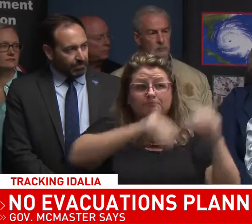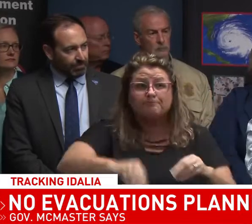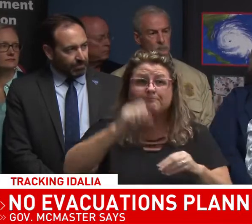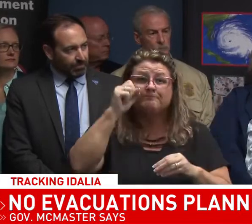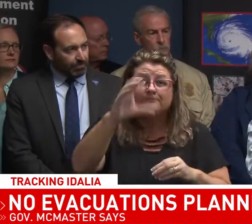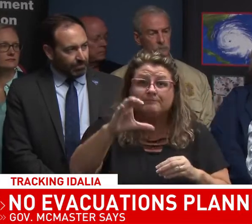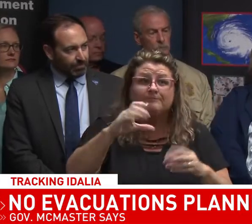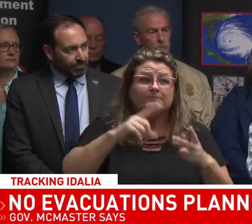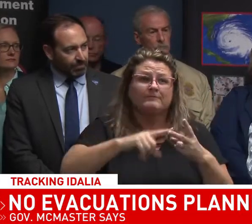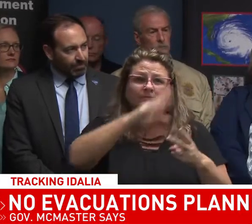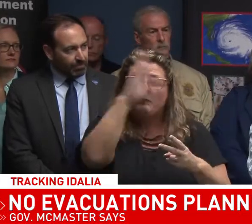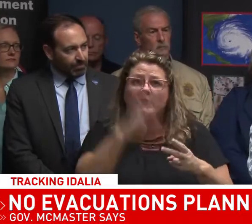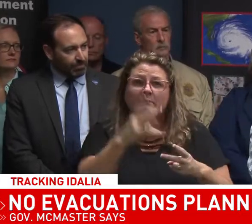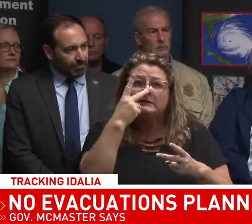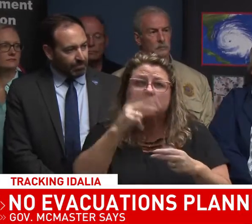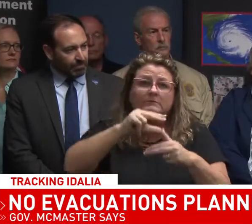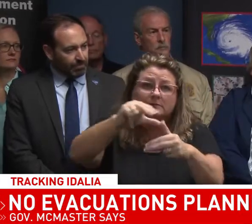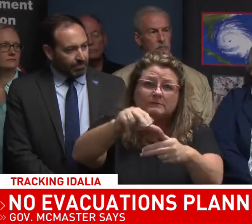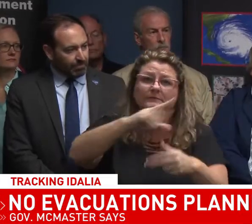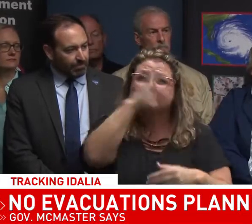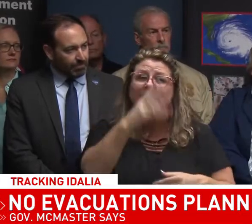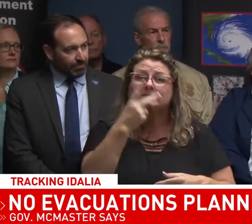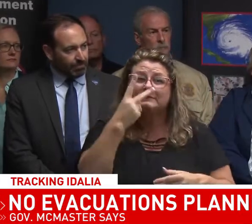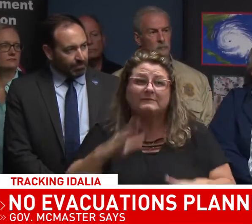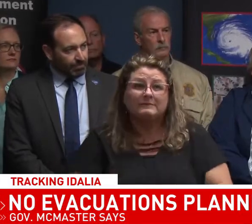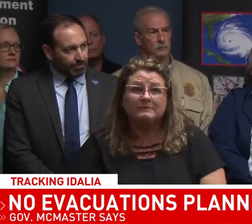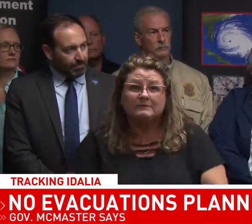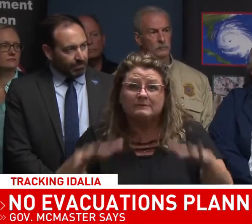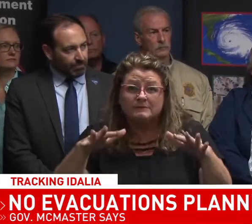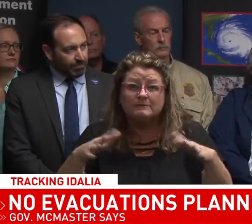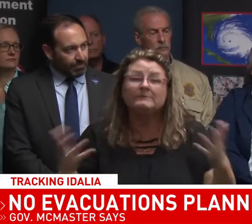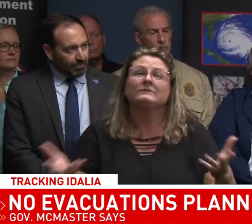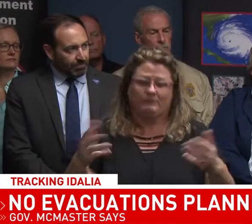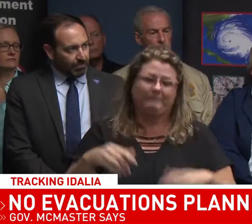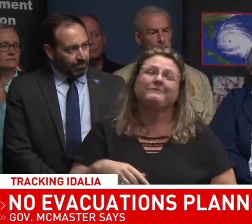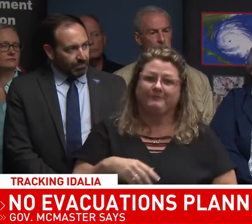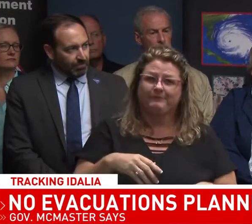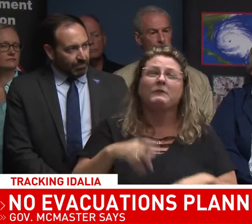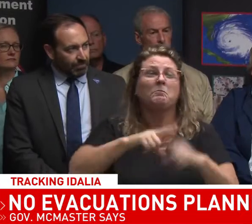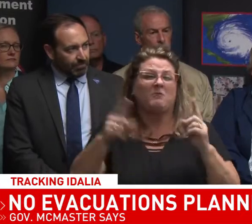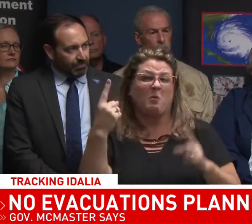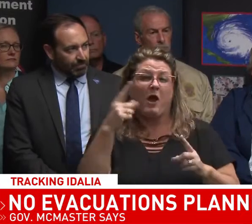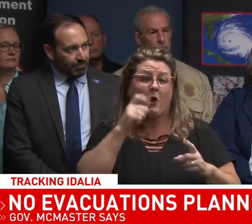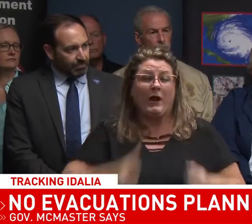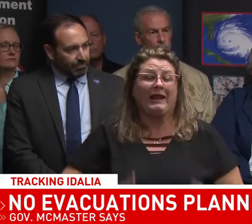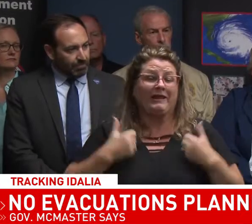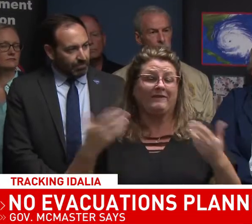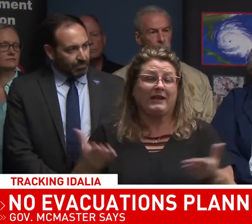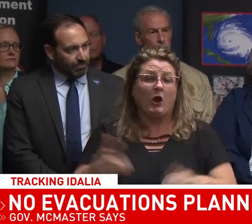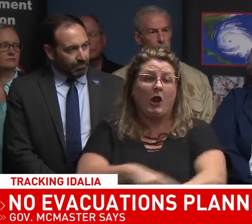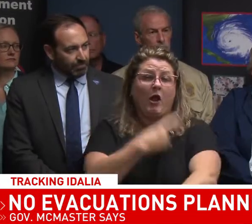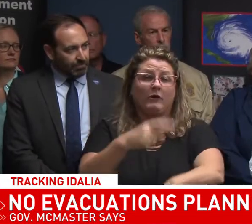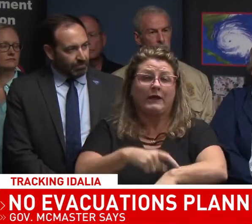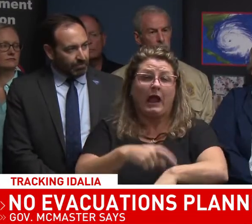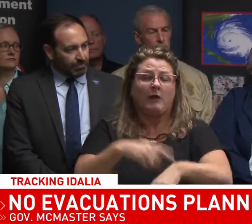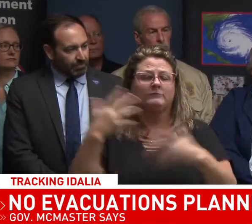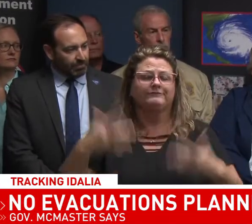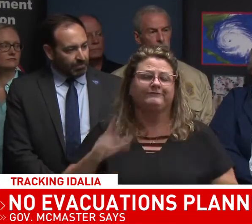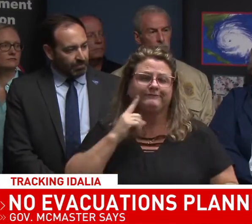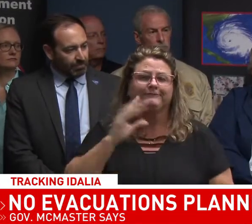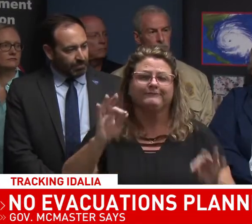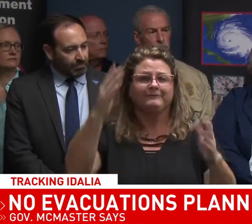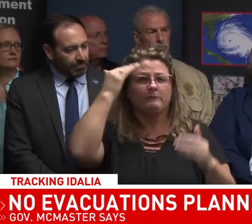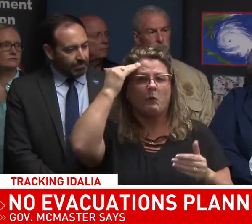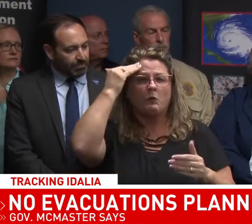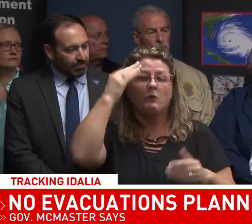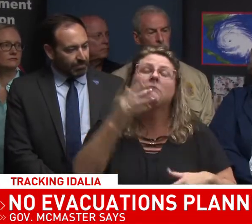a flood. But those of us who've been here for a number of years have, and again, we've seen